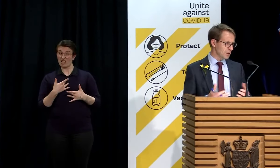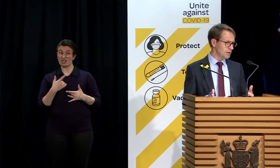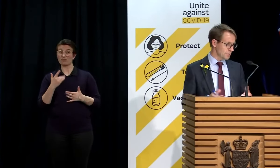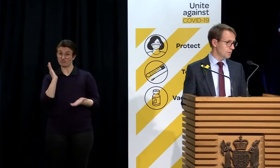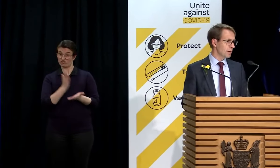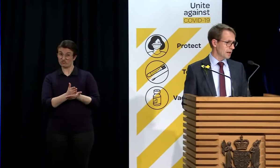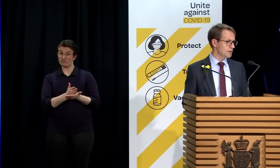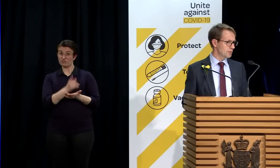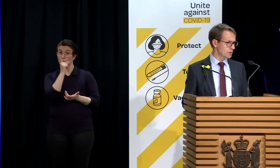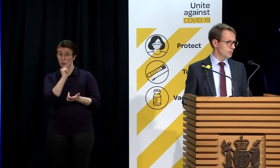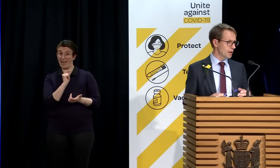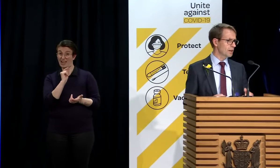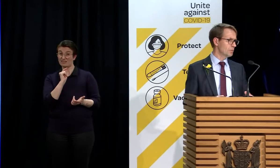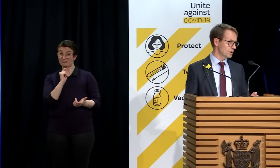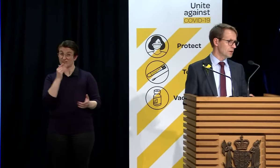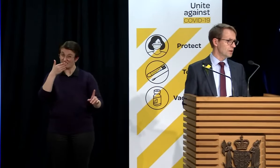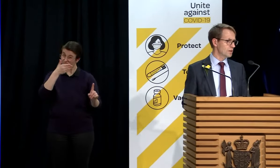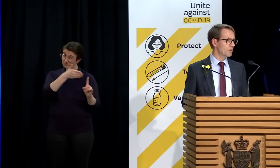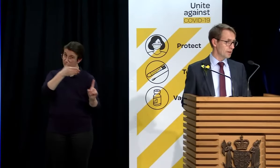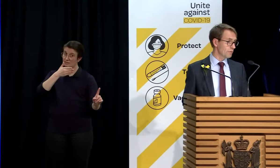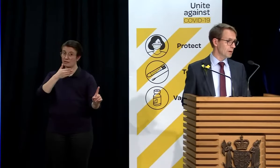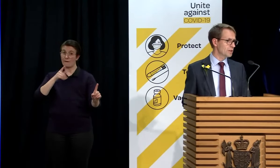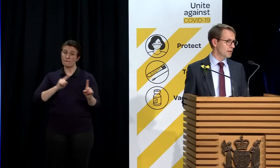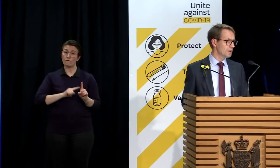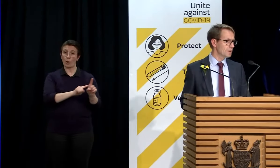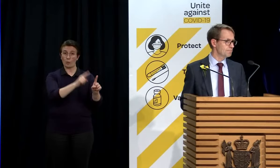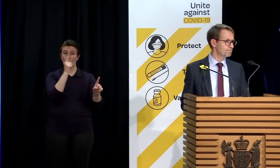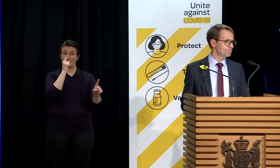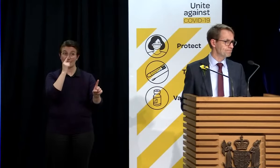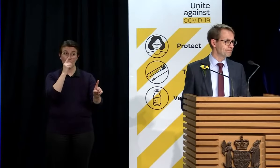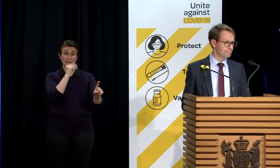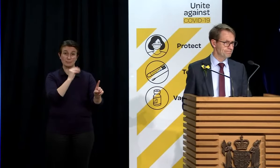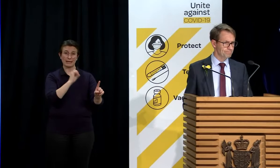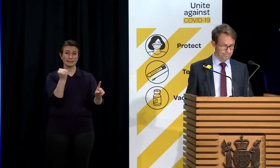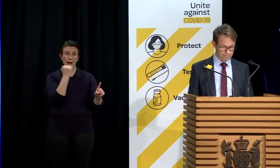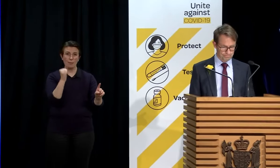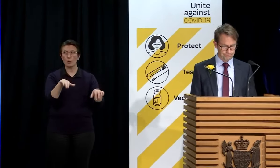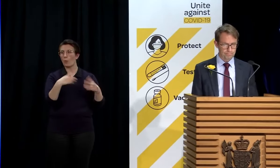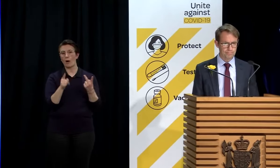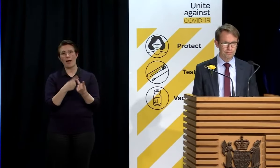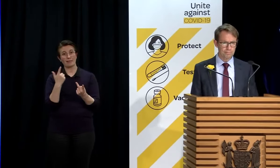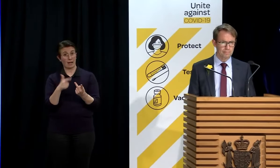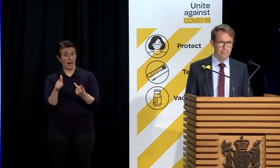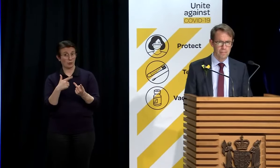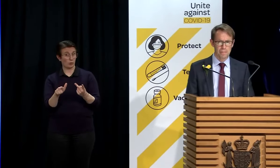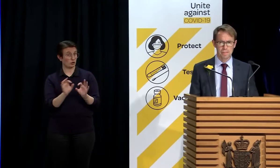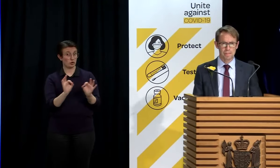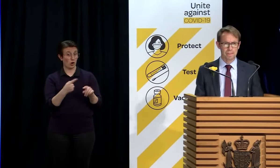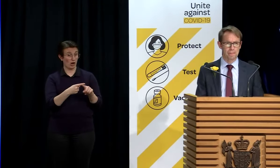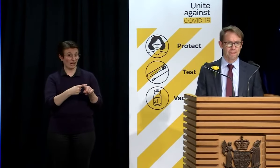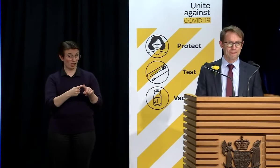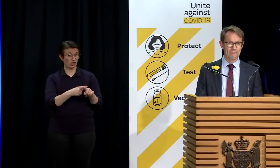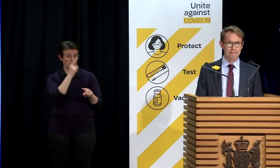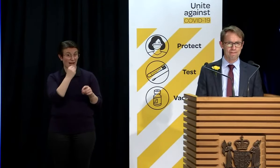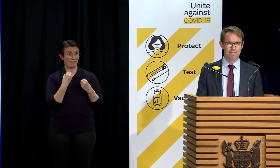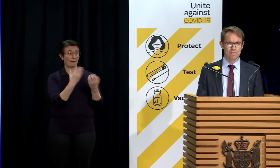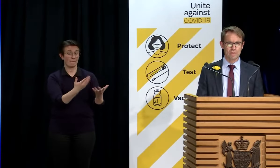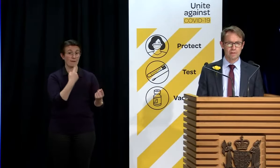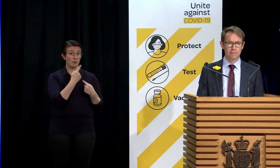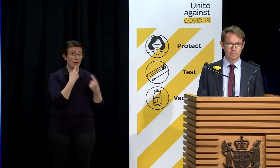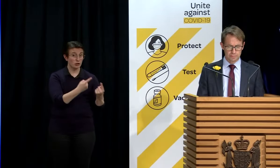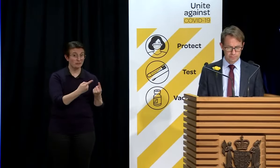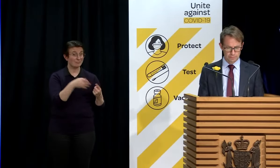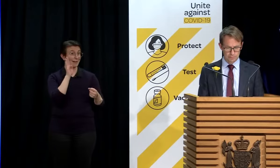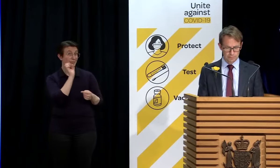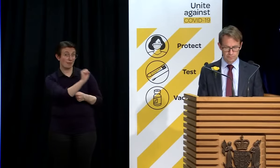and the mechanisms in place to ensure that community has got the information they need. Yeah. Sorry, can I go? Either, I'll take both of you,